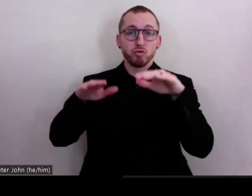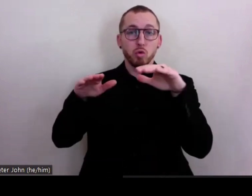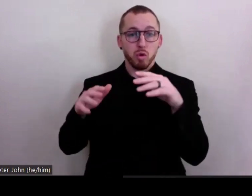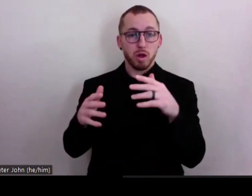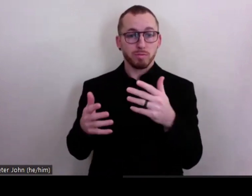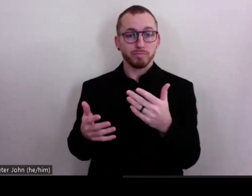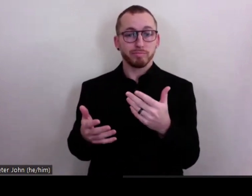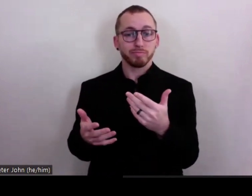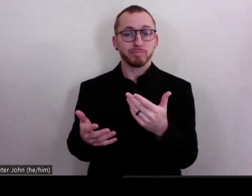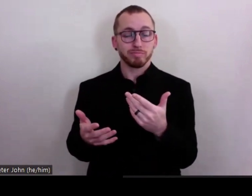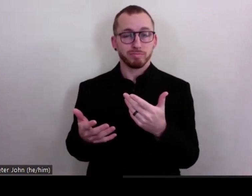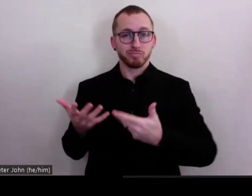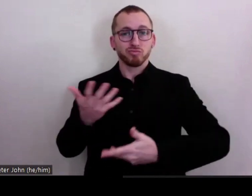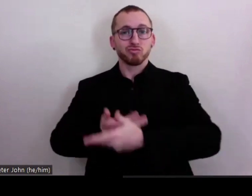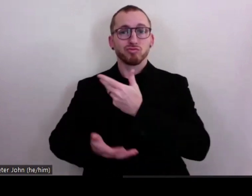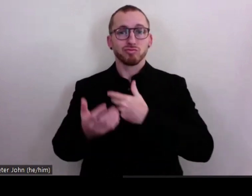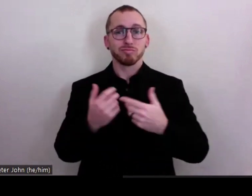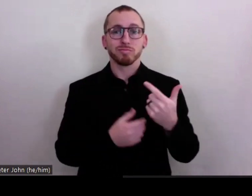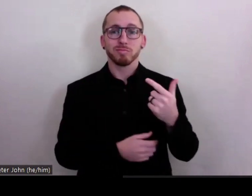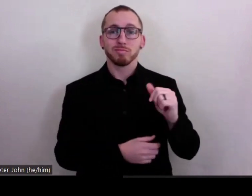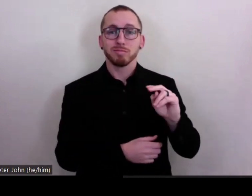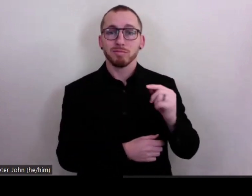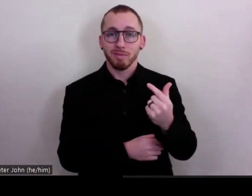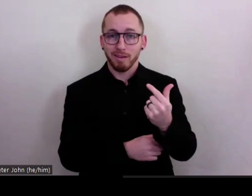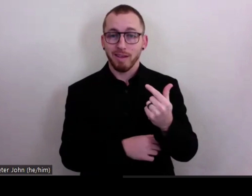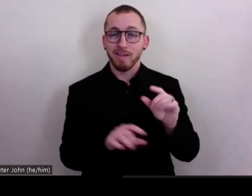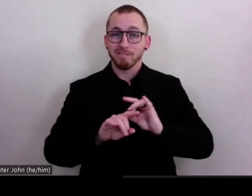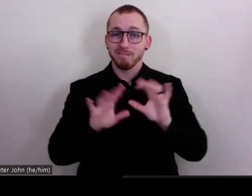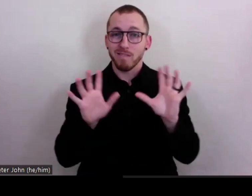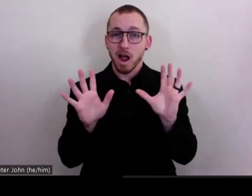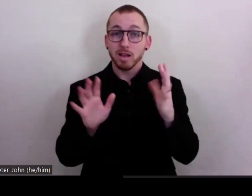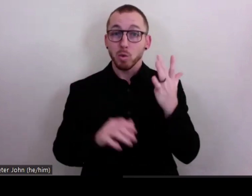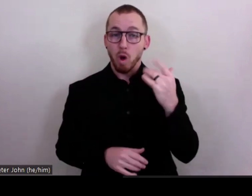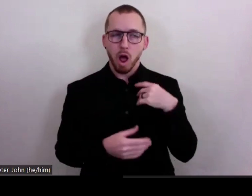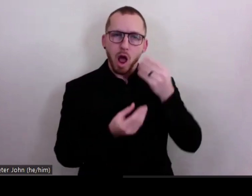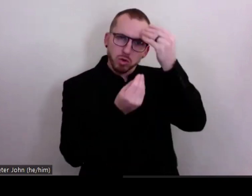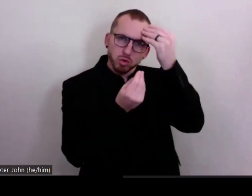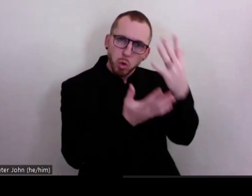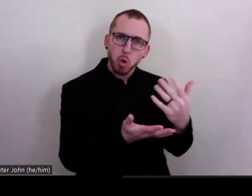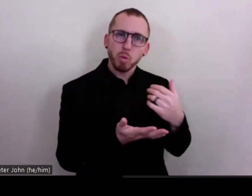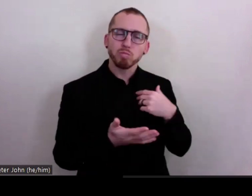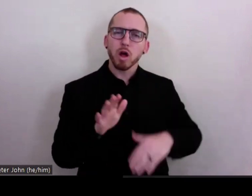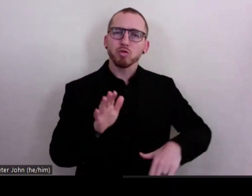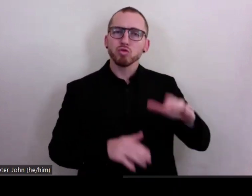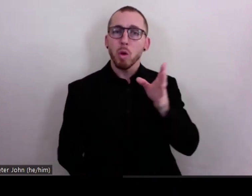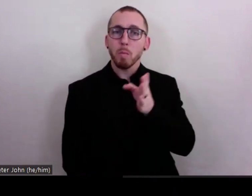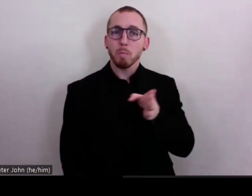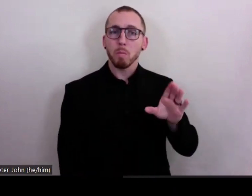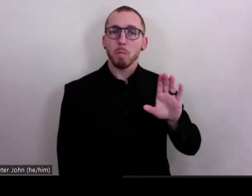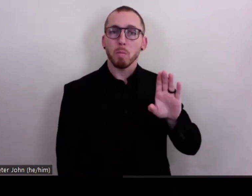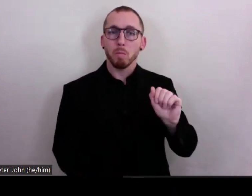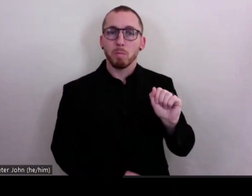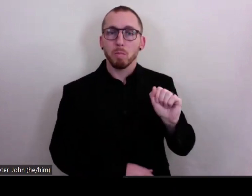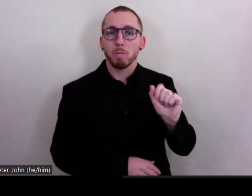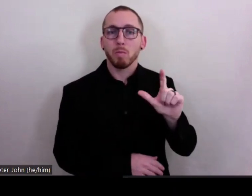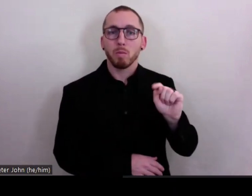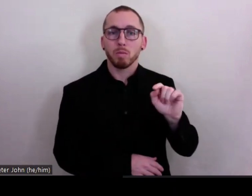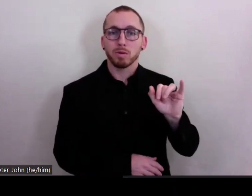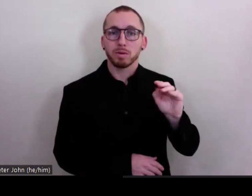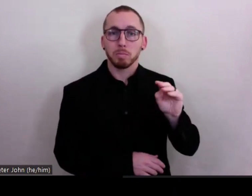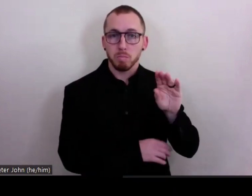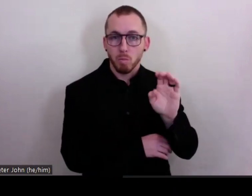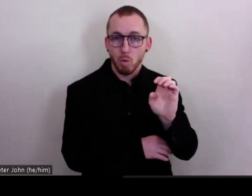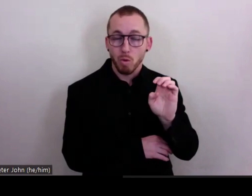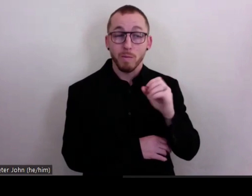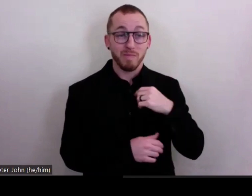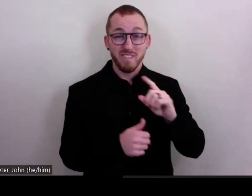gang violence because I told them I was from Baltimore. This is the first meeting, by the way. The first meeting. And they